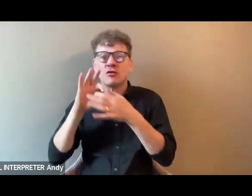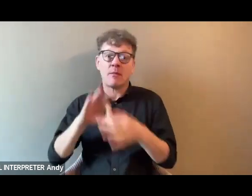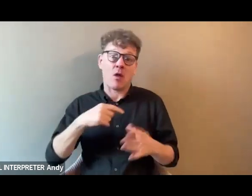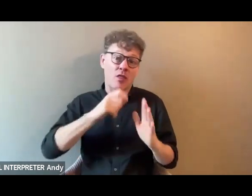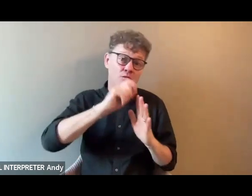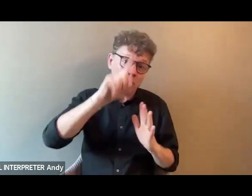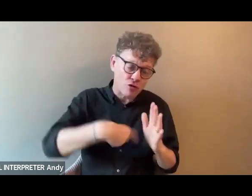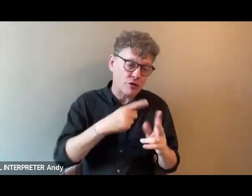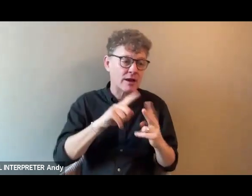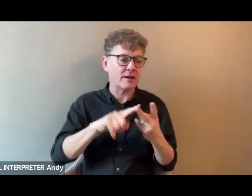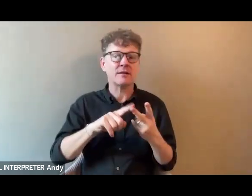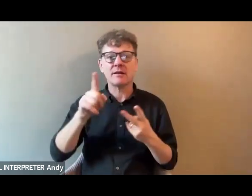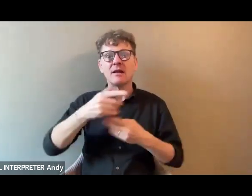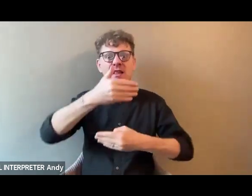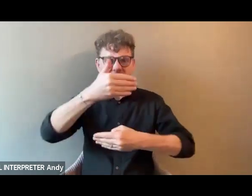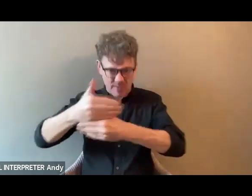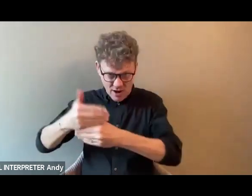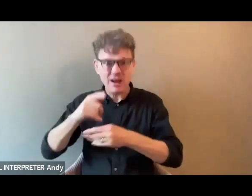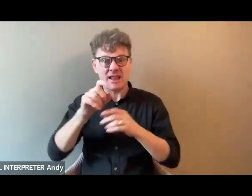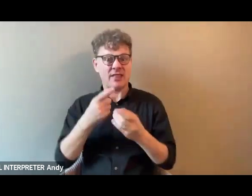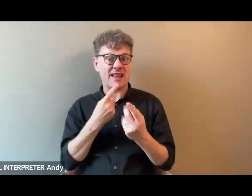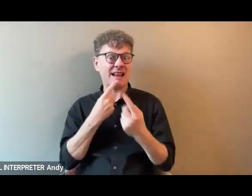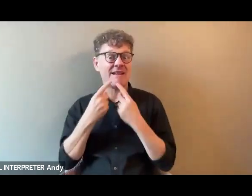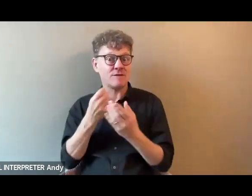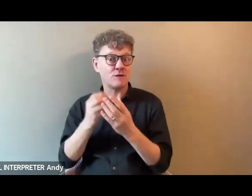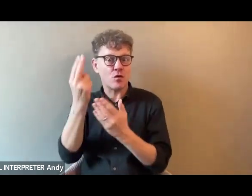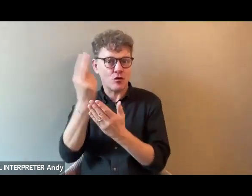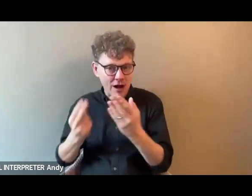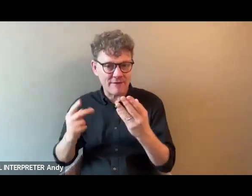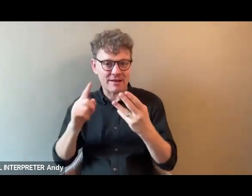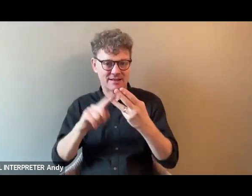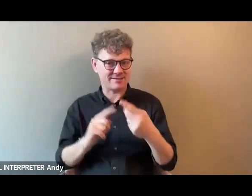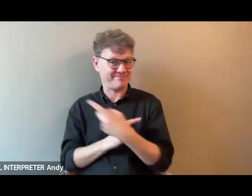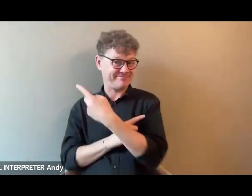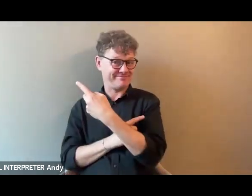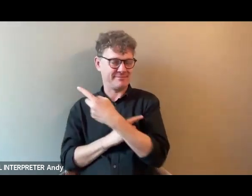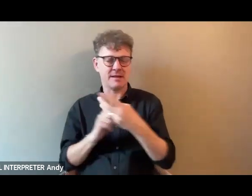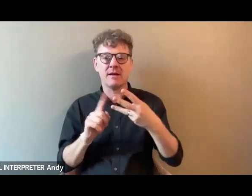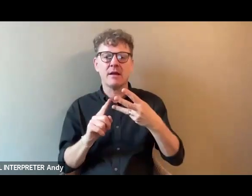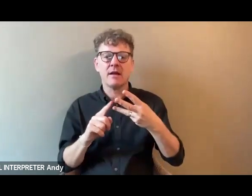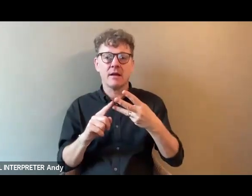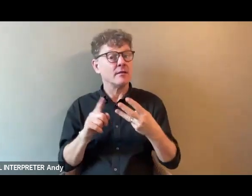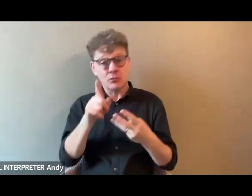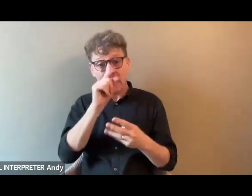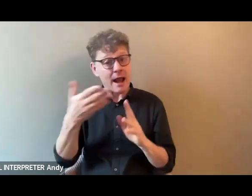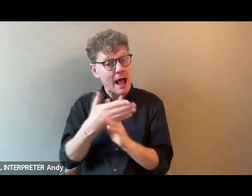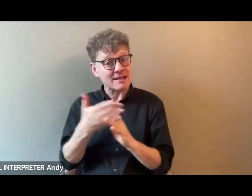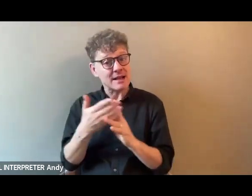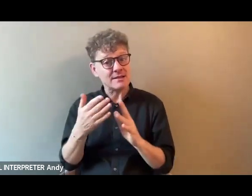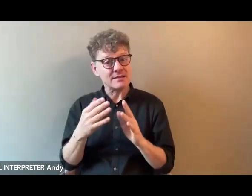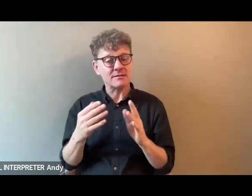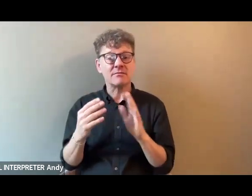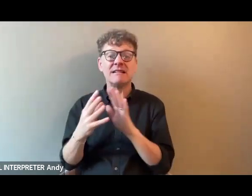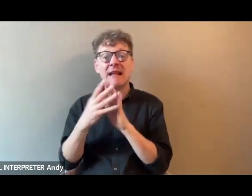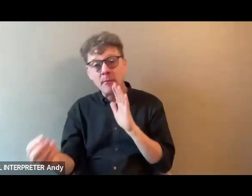our barriers and good practice infographics, and the good practice infographics on the slide here as well, and our access guide template and